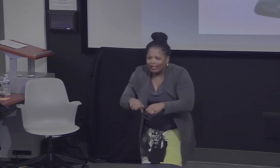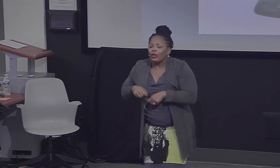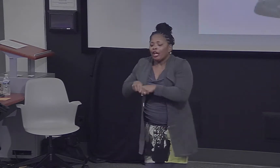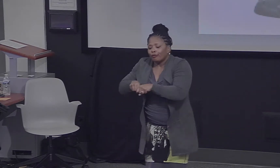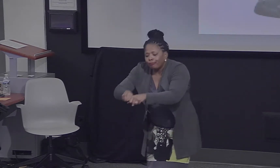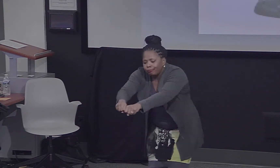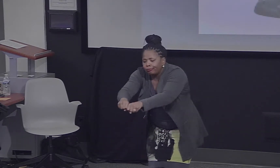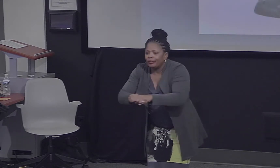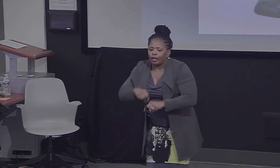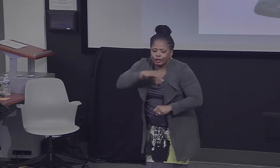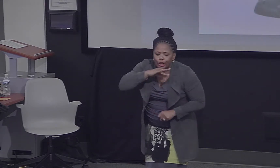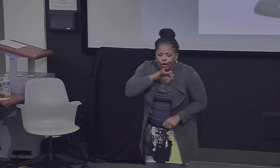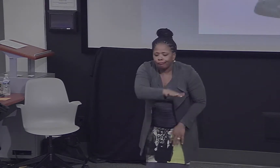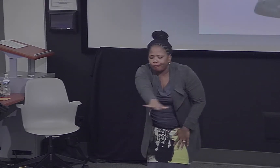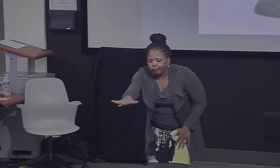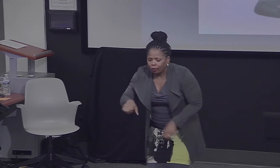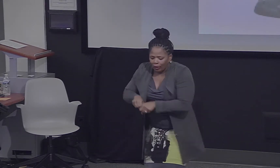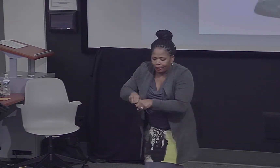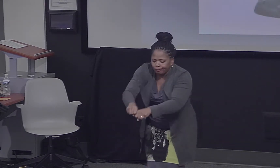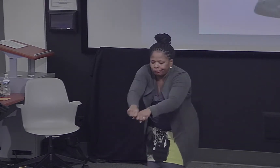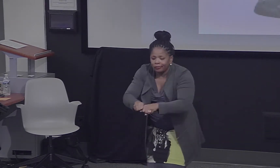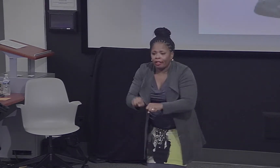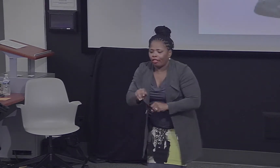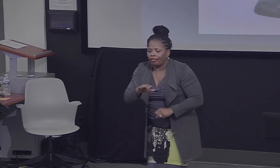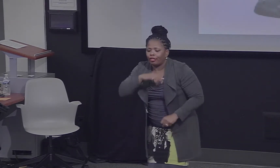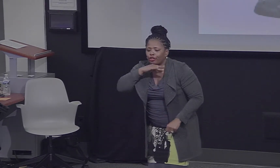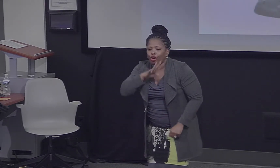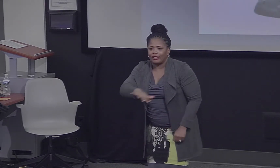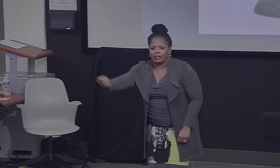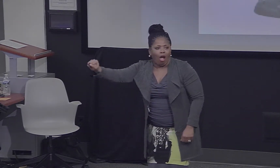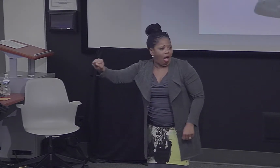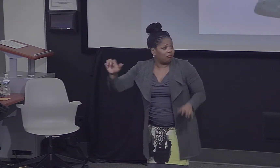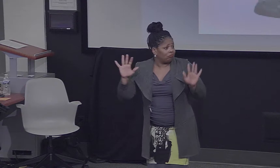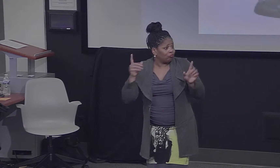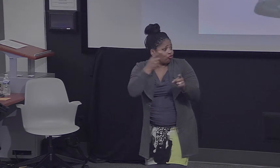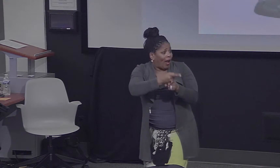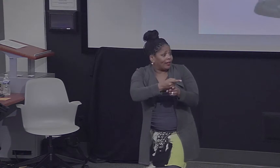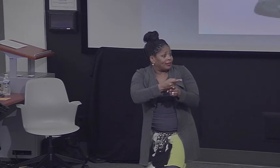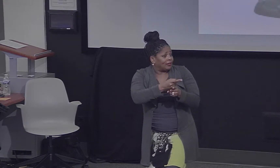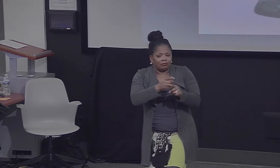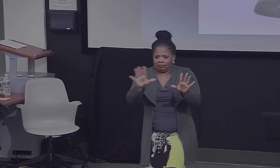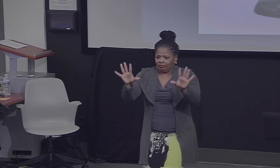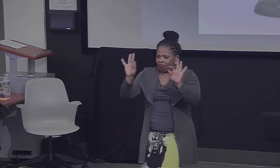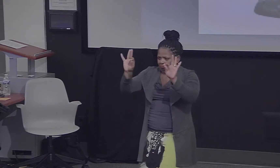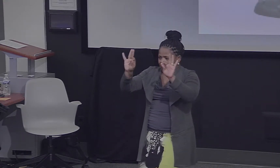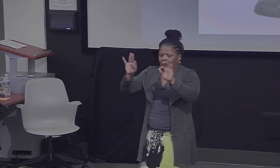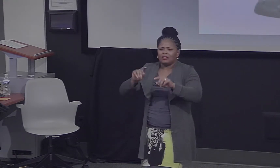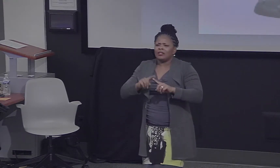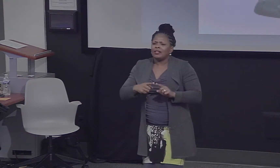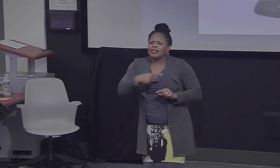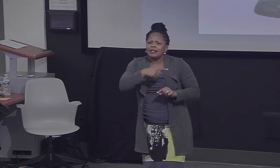all of us have that understanding. You vacuum, and the dirt will get sucked up, right?